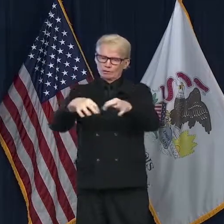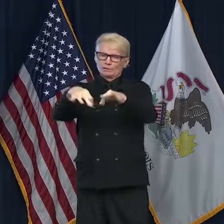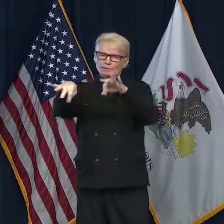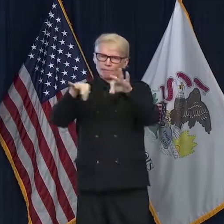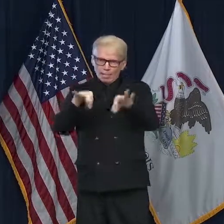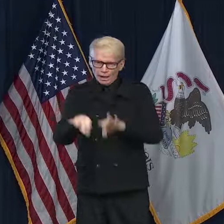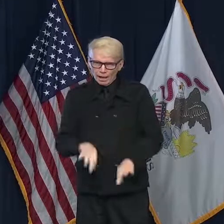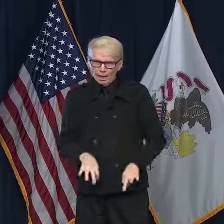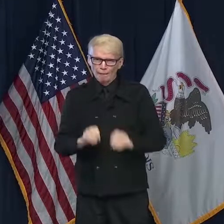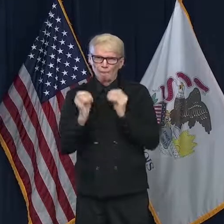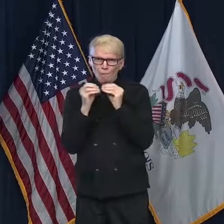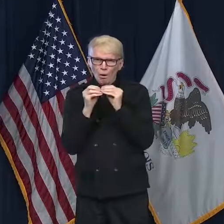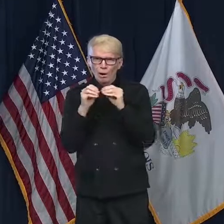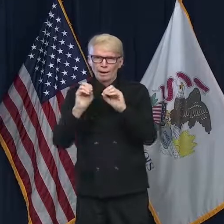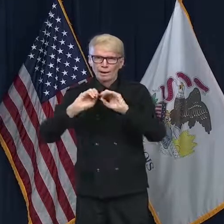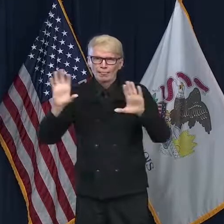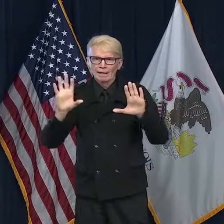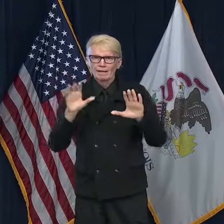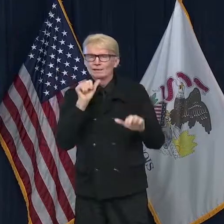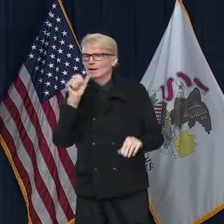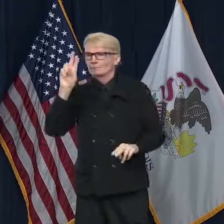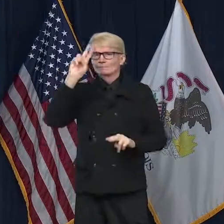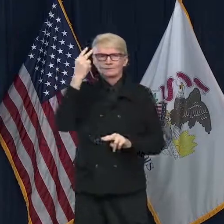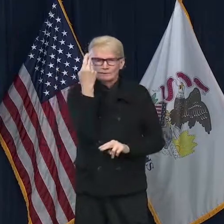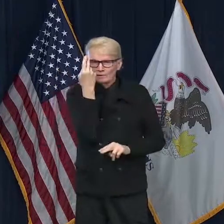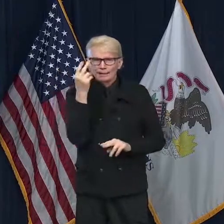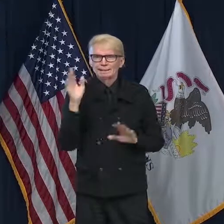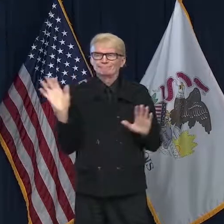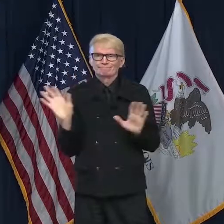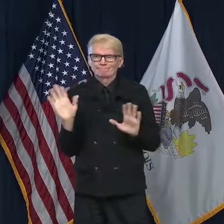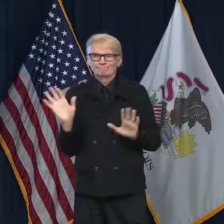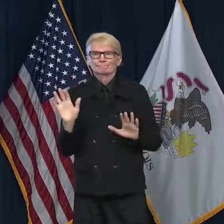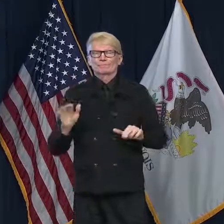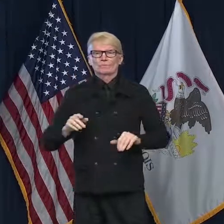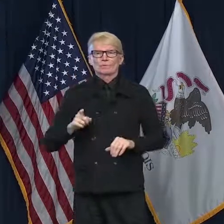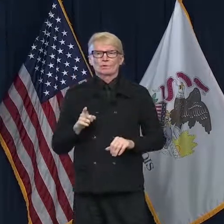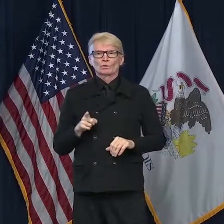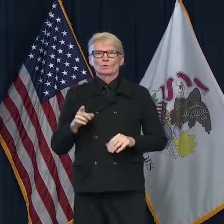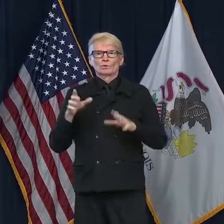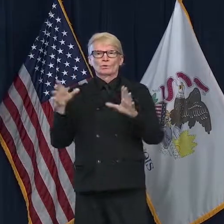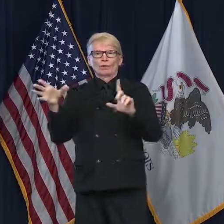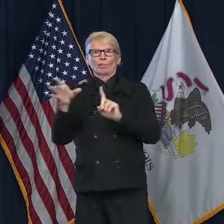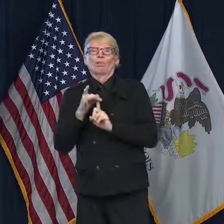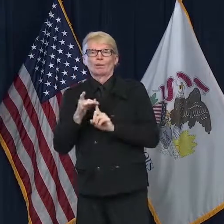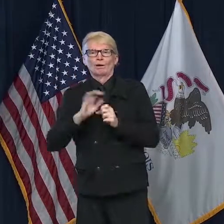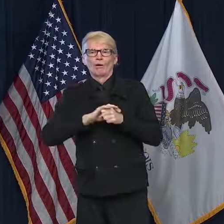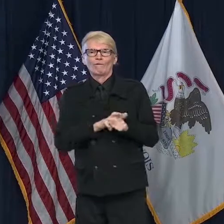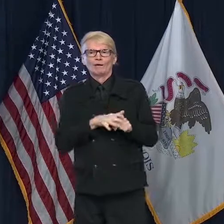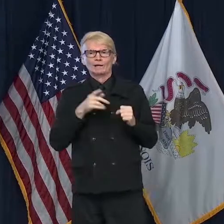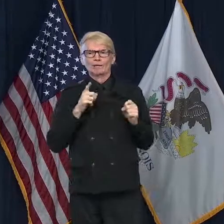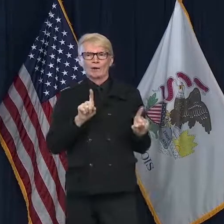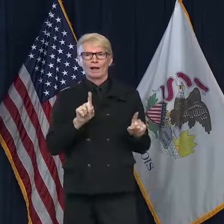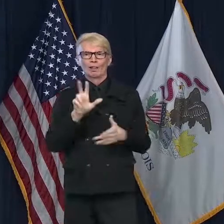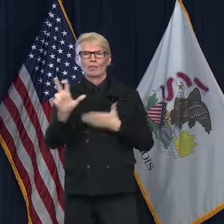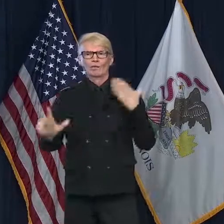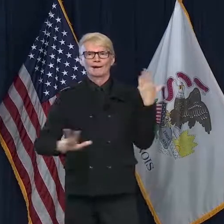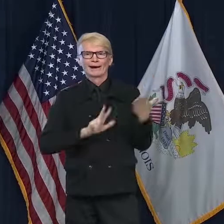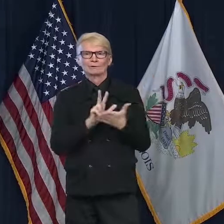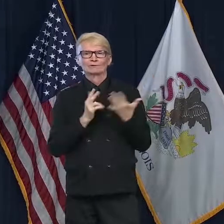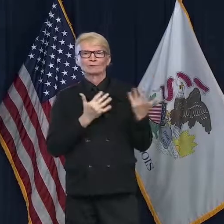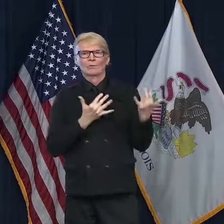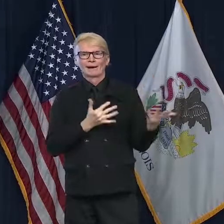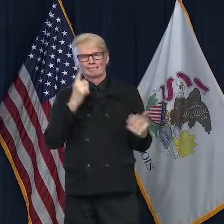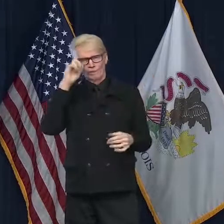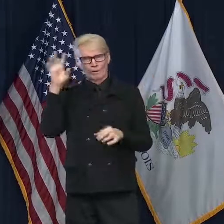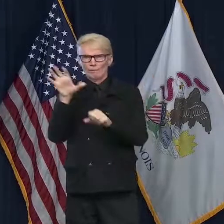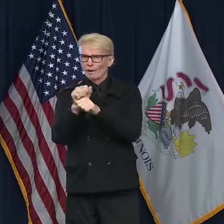our population that we don't want to inadvertently create a situation where they catch COVID while waiting for their vaccine 3 hours later. So we